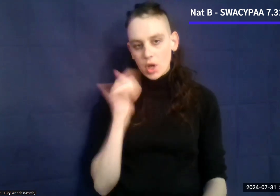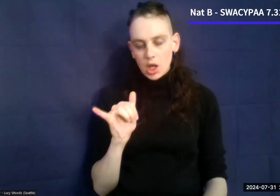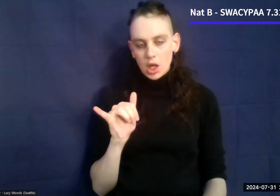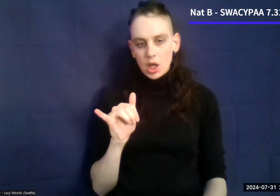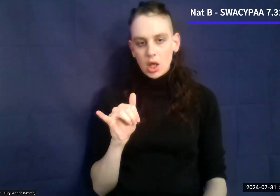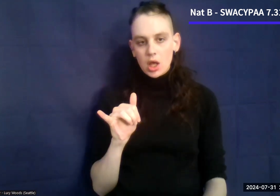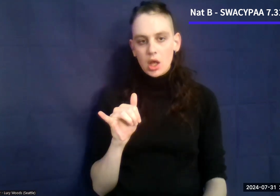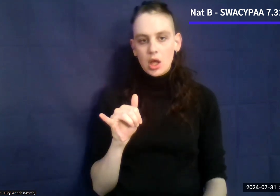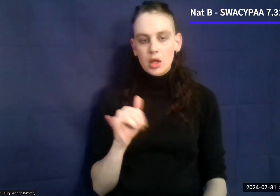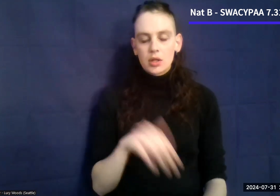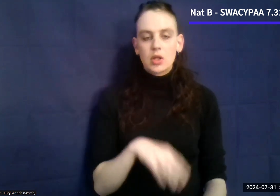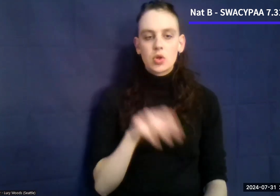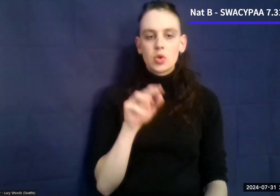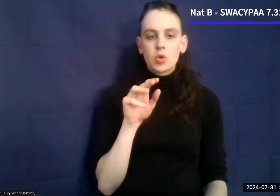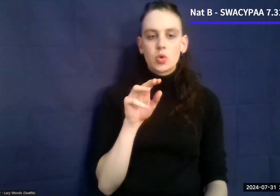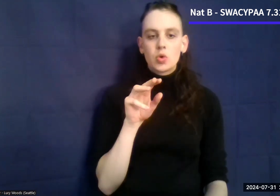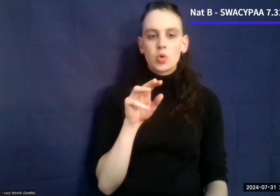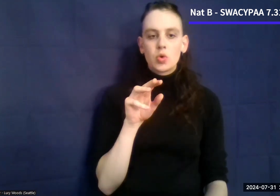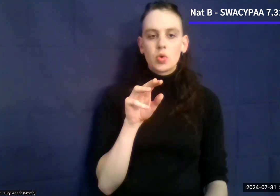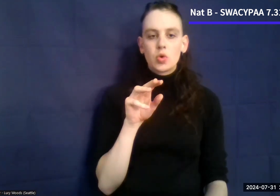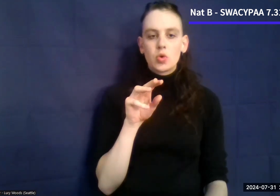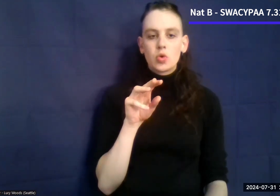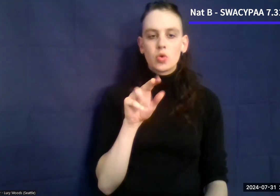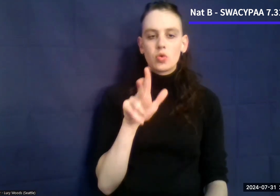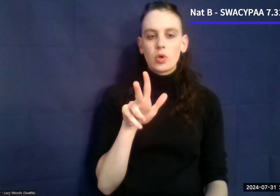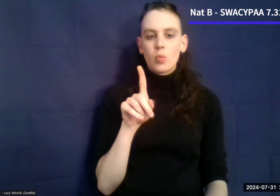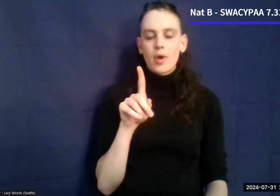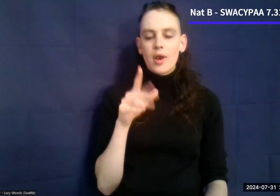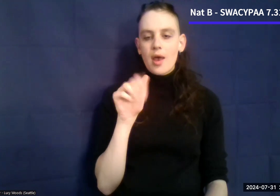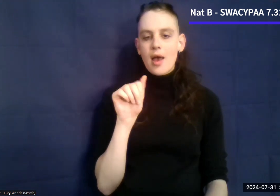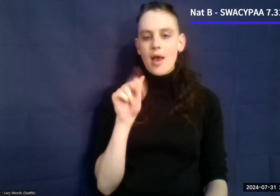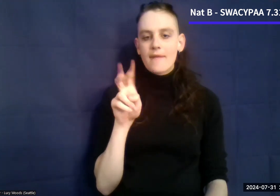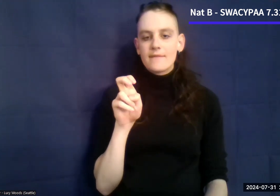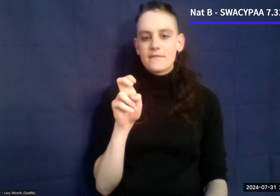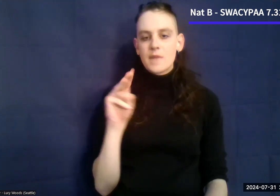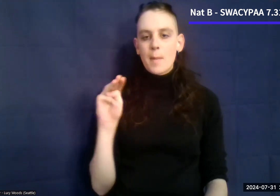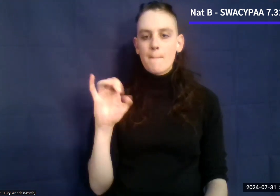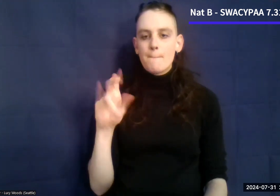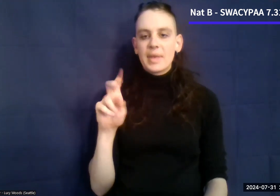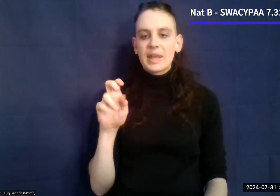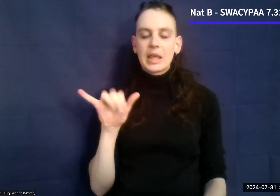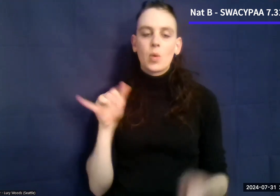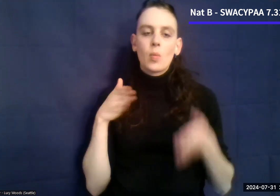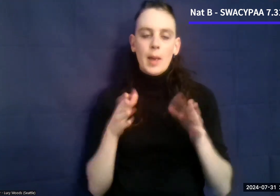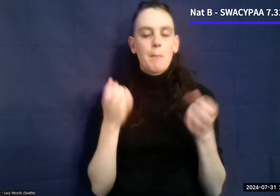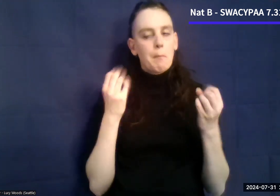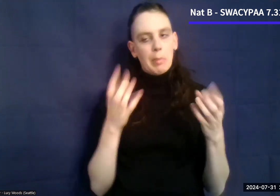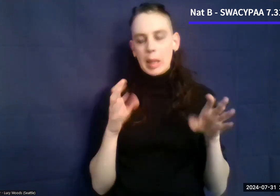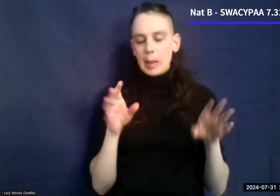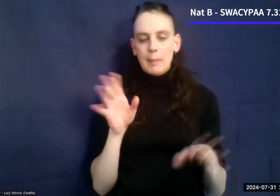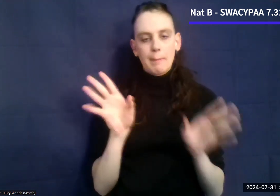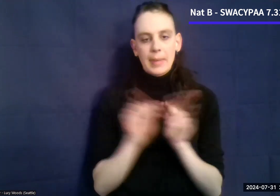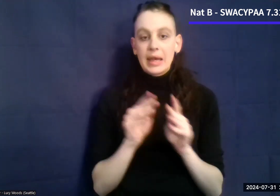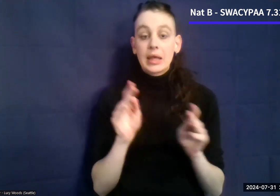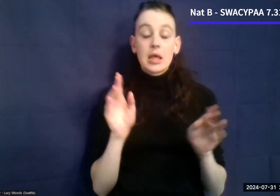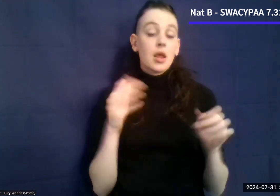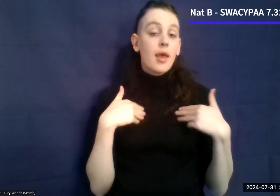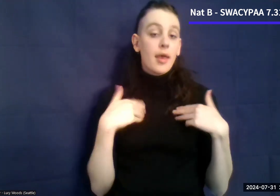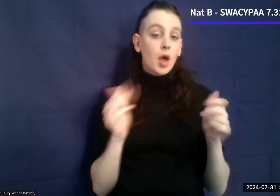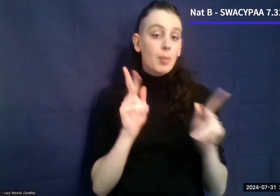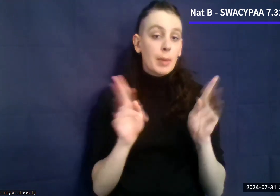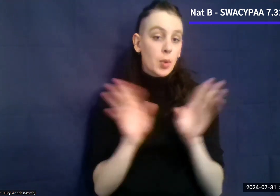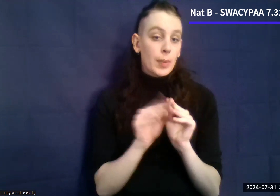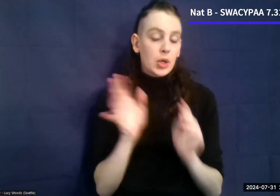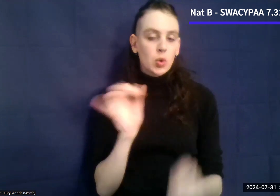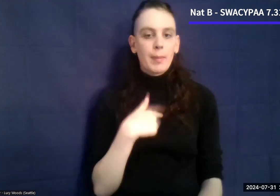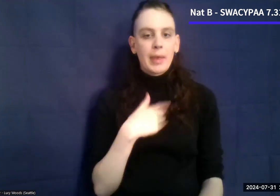Way. Lots of meetings. And it was a young people's meeting. I'm really glad it was because, you know, I